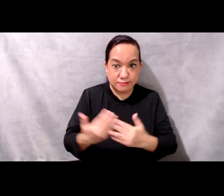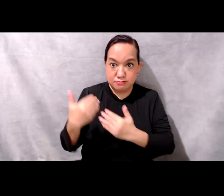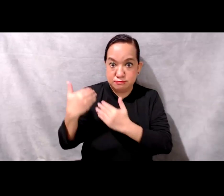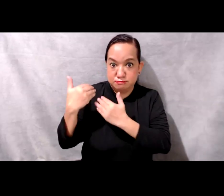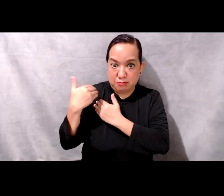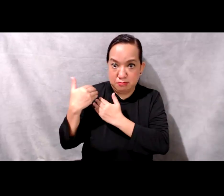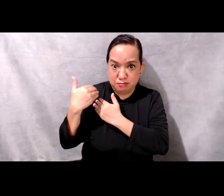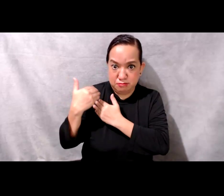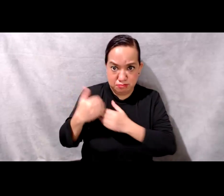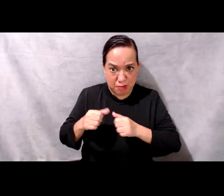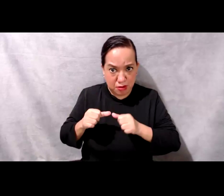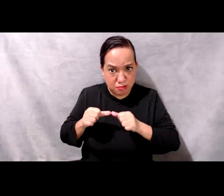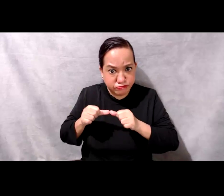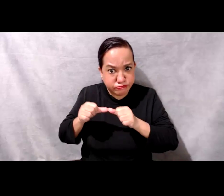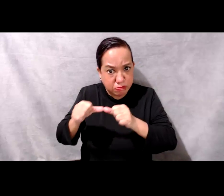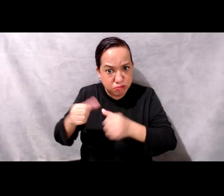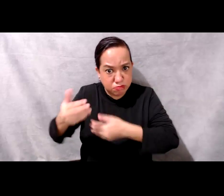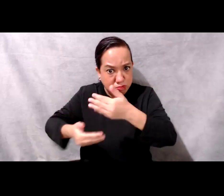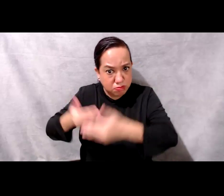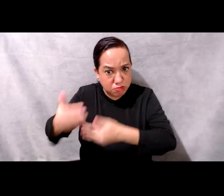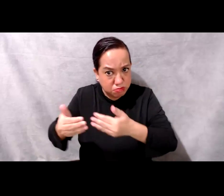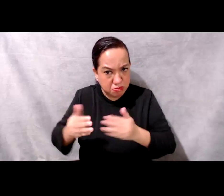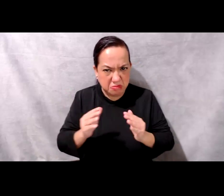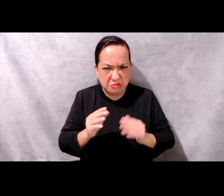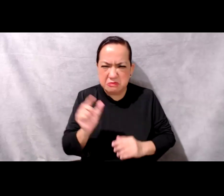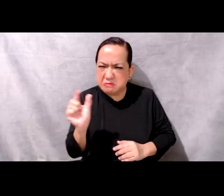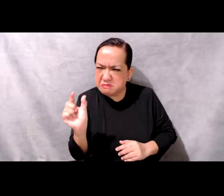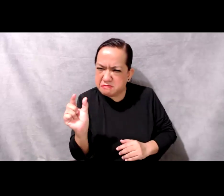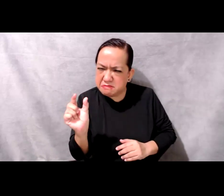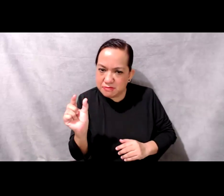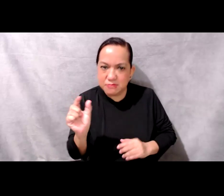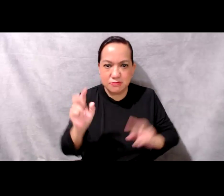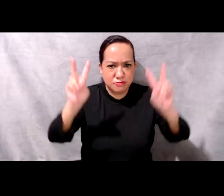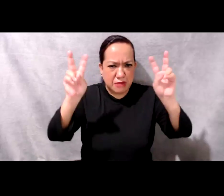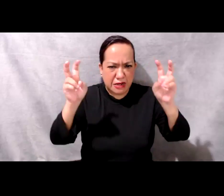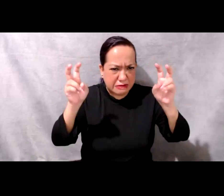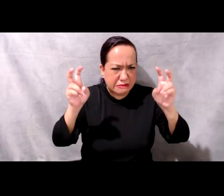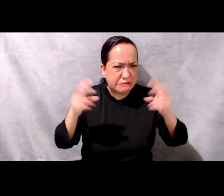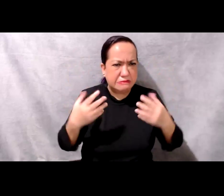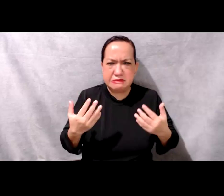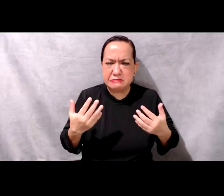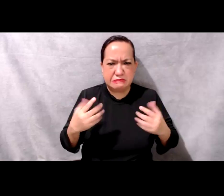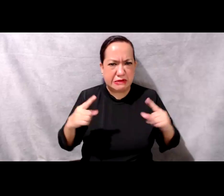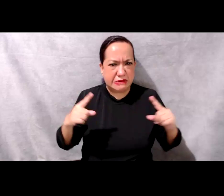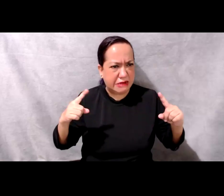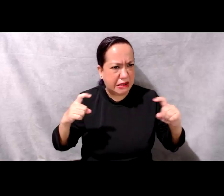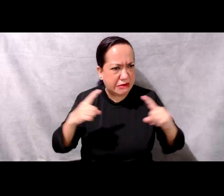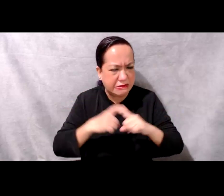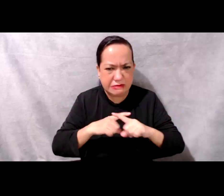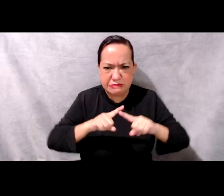complex cases that you are getting? And I think that's where we can talk about outcomes or the decision, making decision about